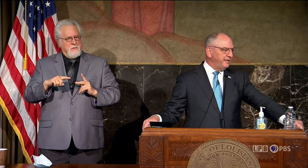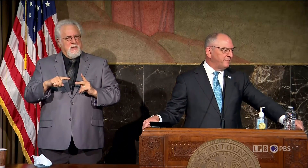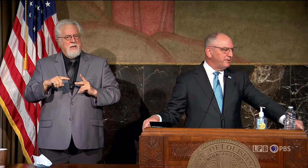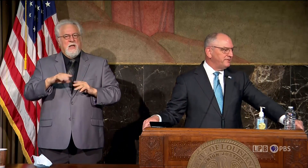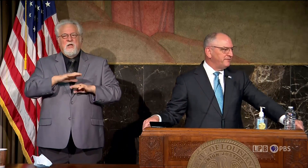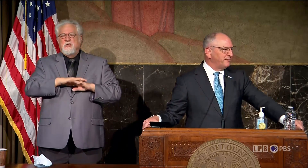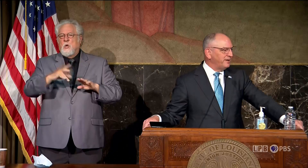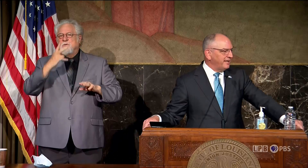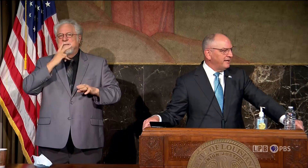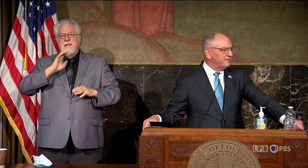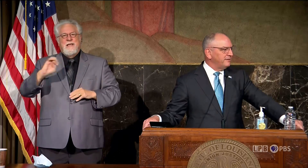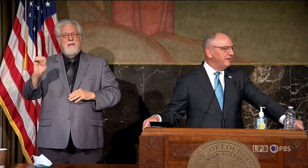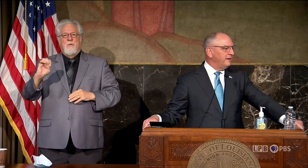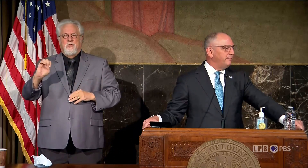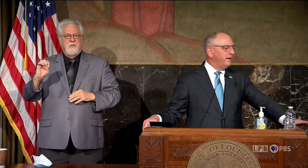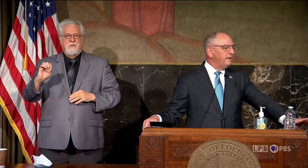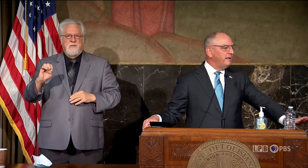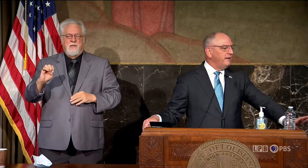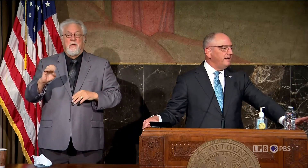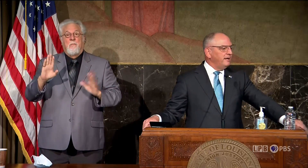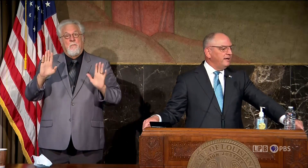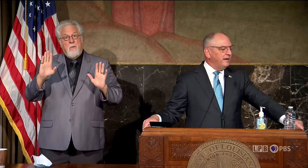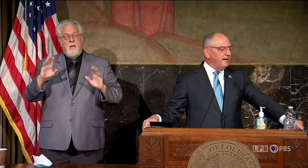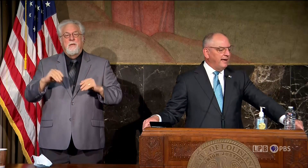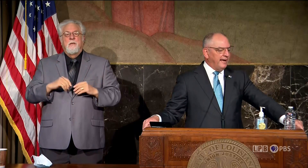don't see the emergency for what it is. But